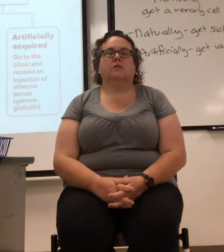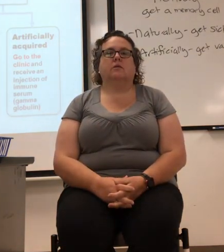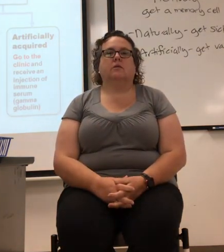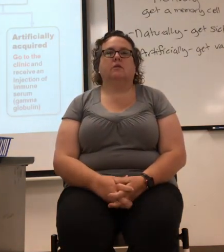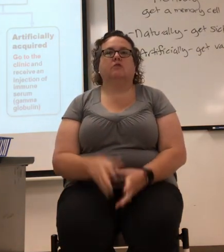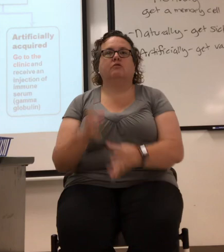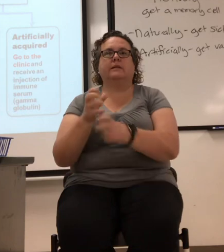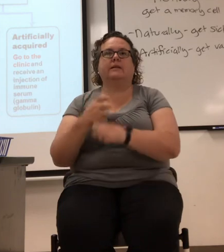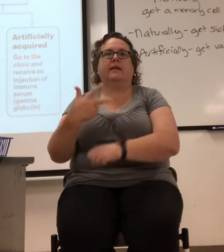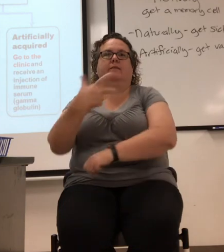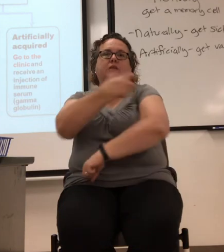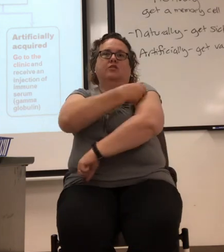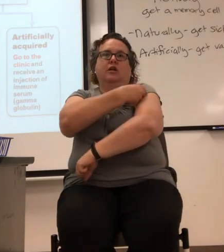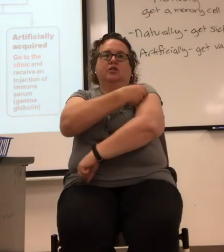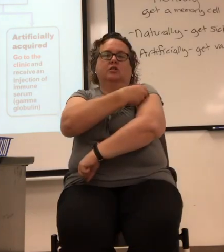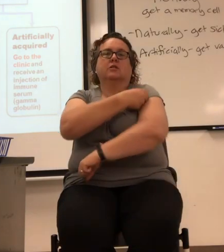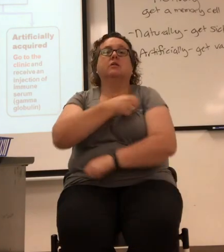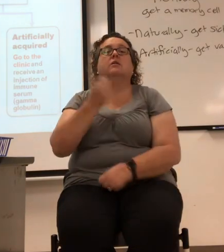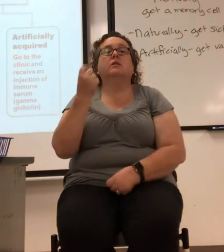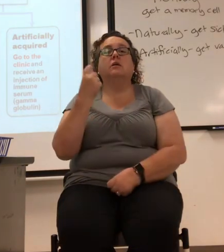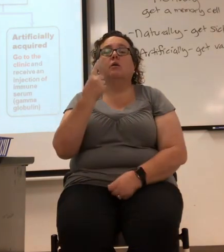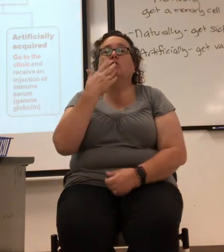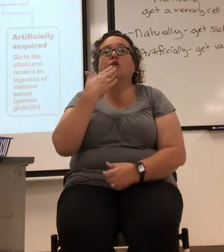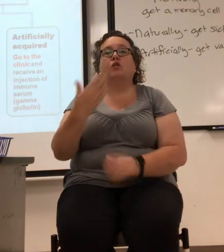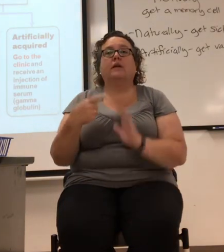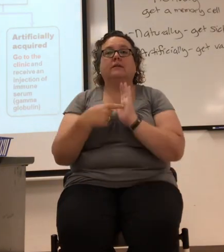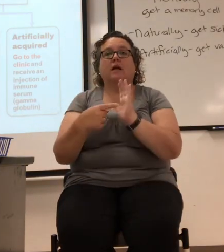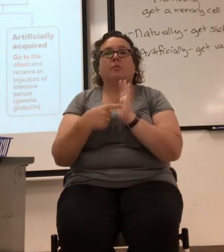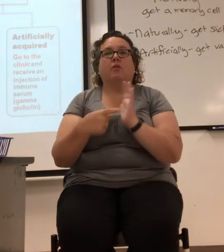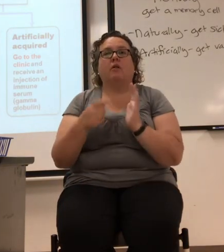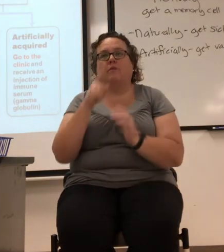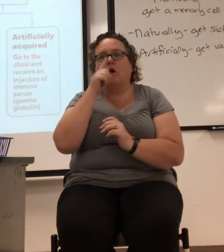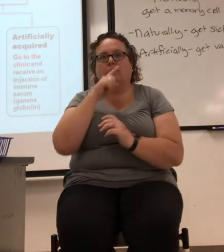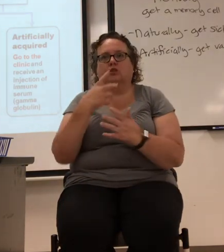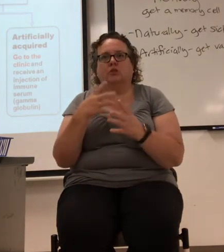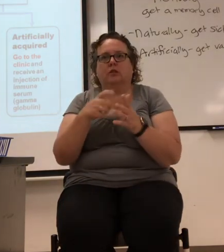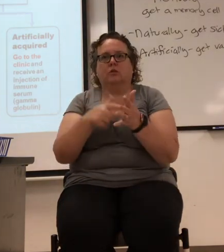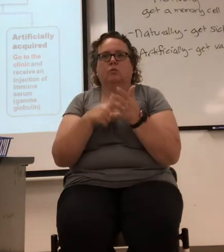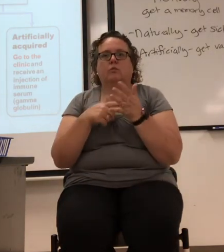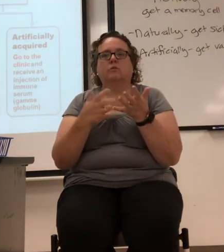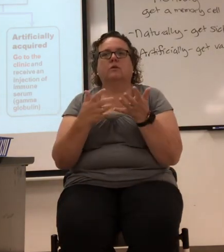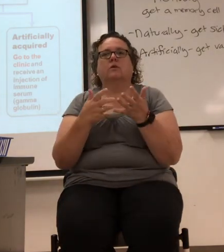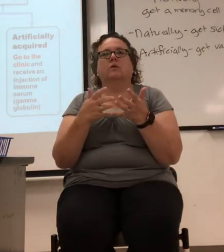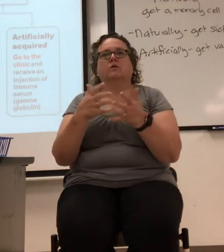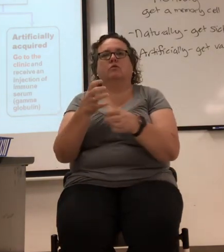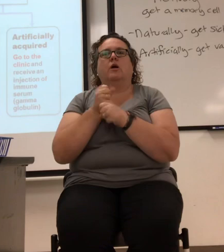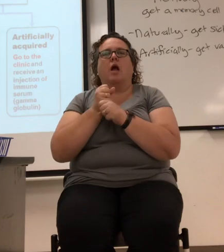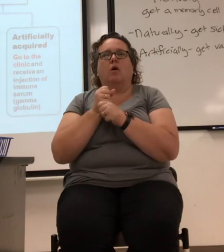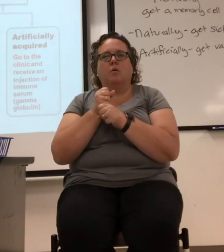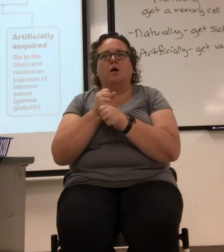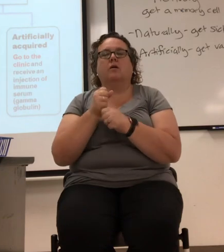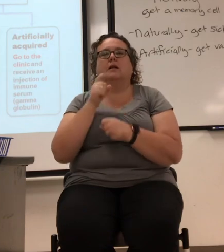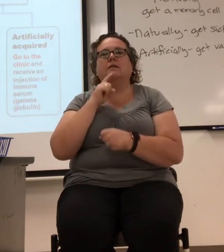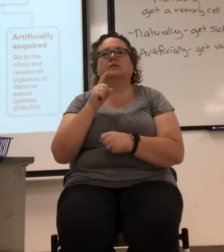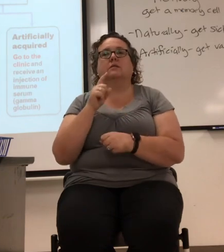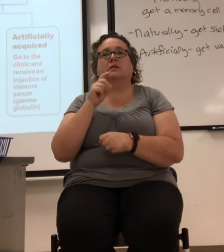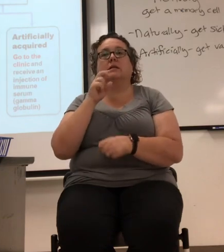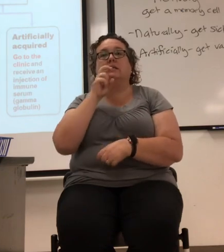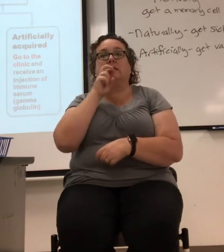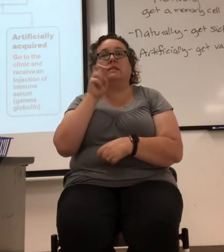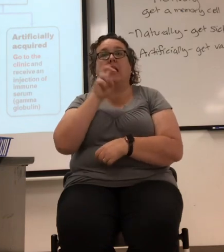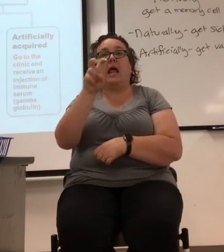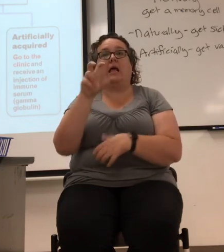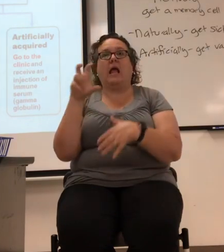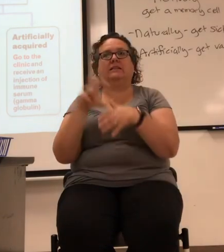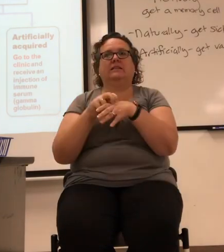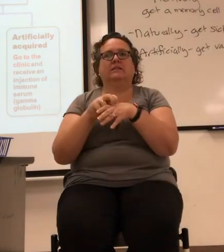Receive an injection of a serum. Okay, well, a good example of the artificially acquired is like the snake bit patient. For example,